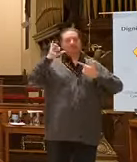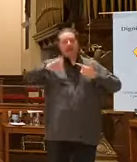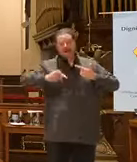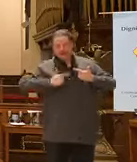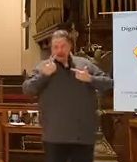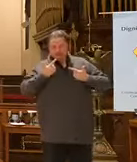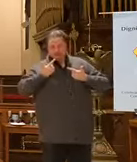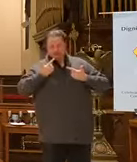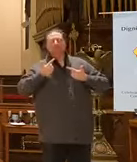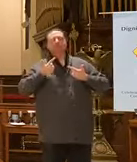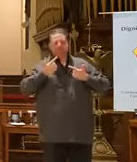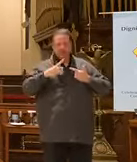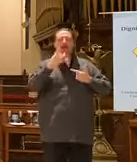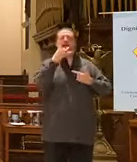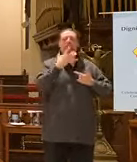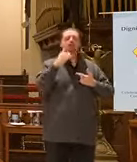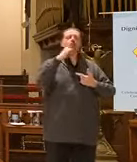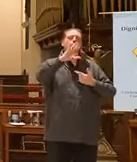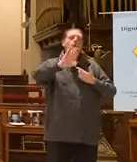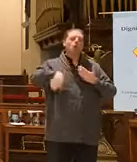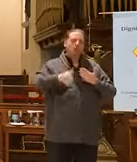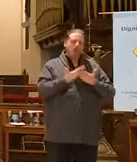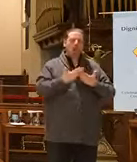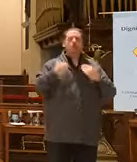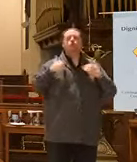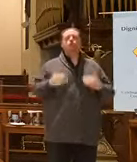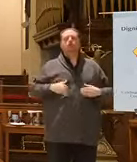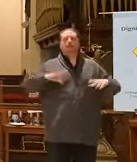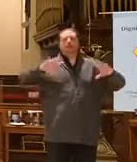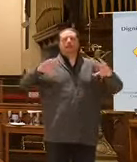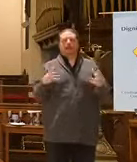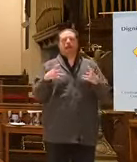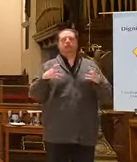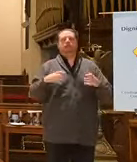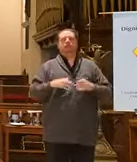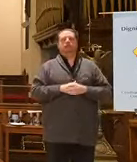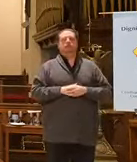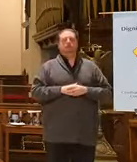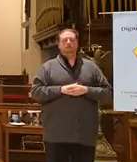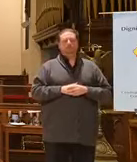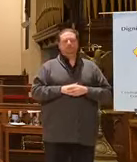life was the light of all humankind.